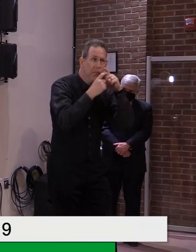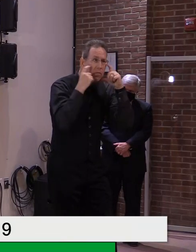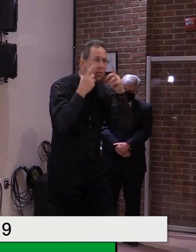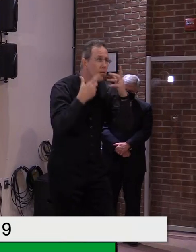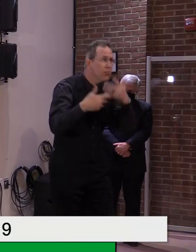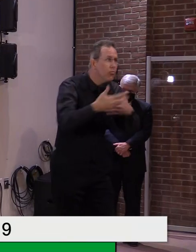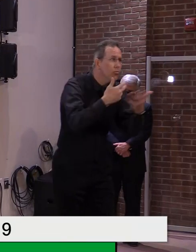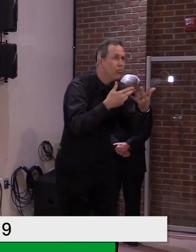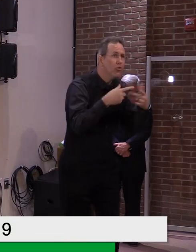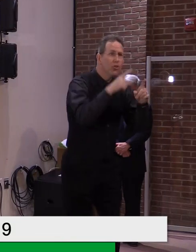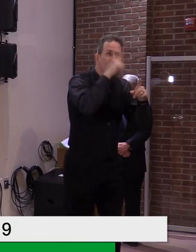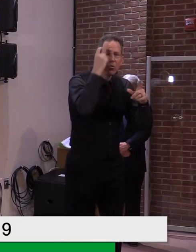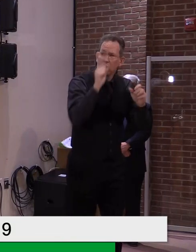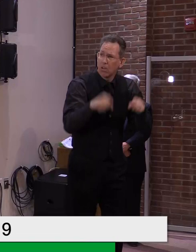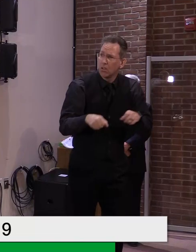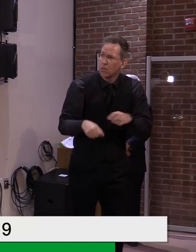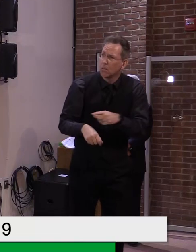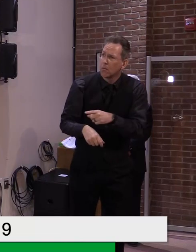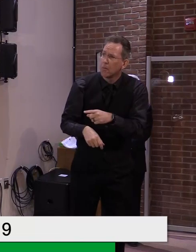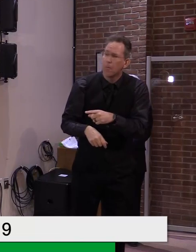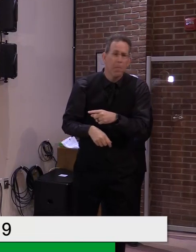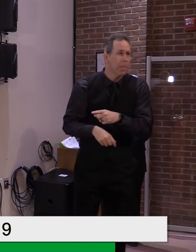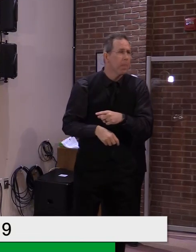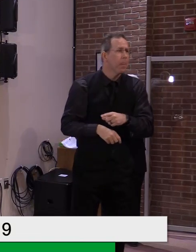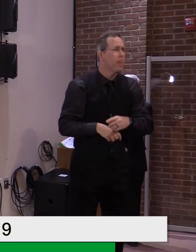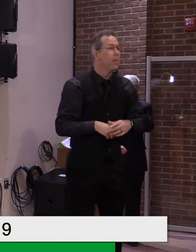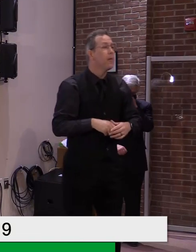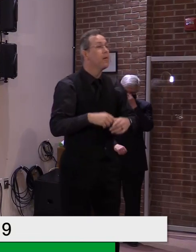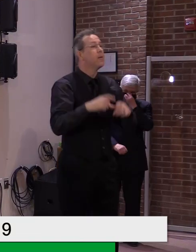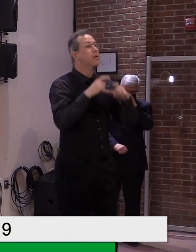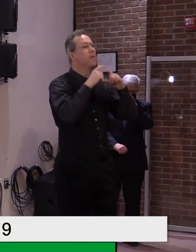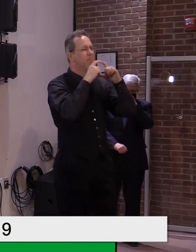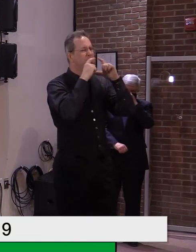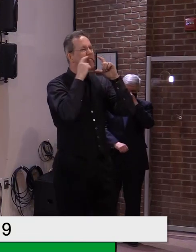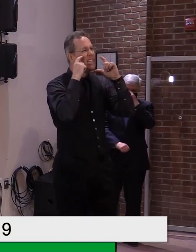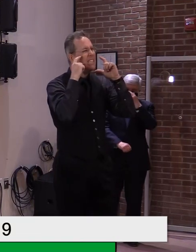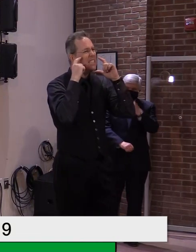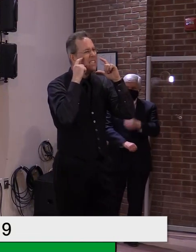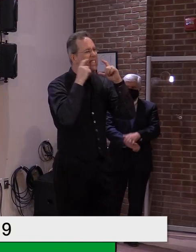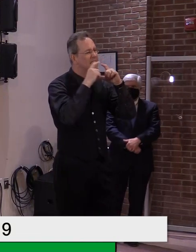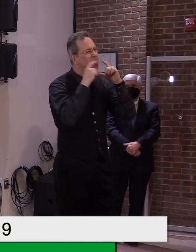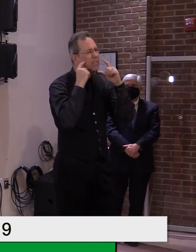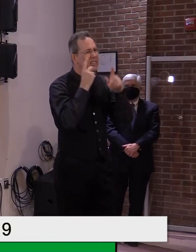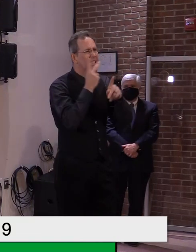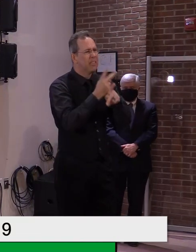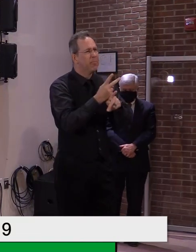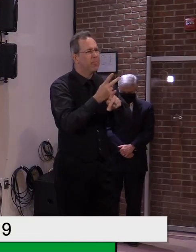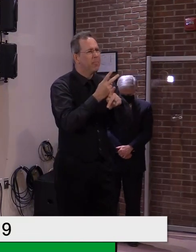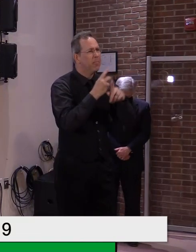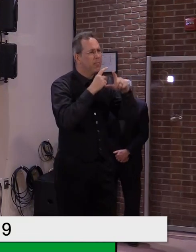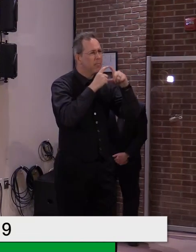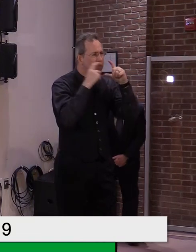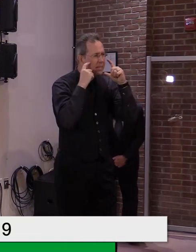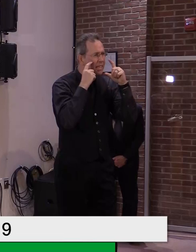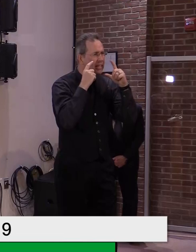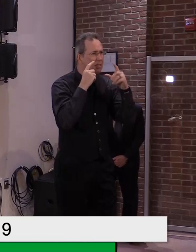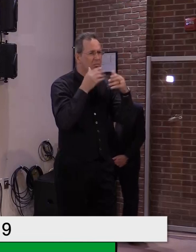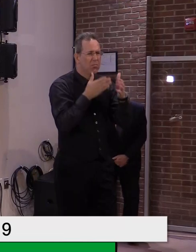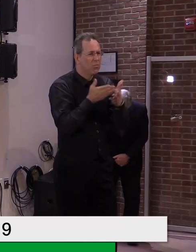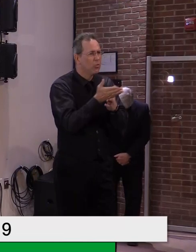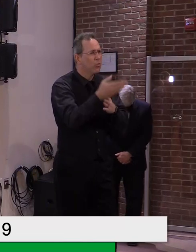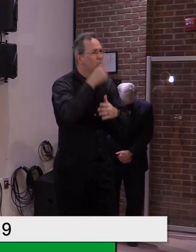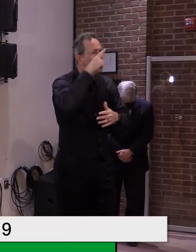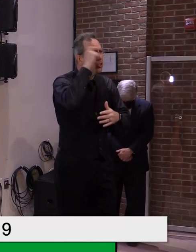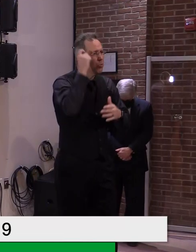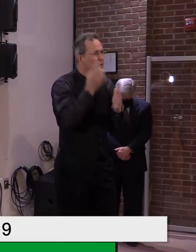So the wearing of the mask is certainly going to be present until the summer, and we'll know more after July